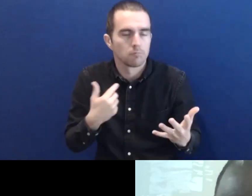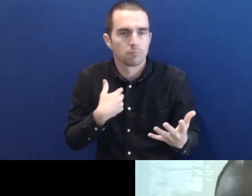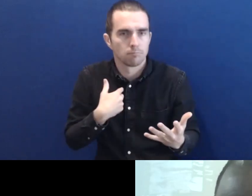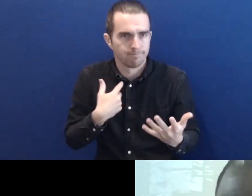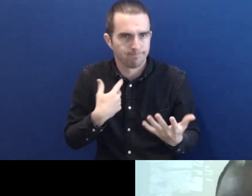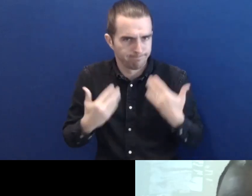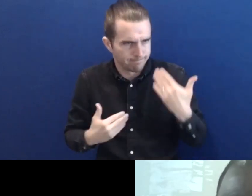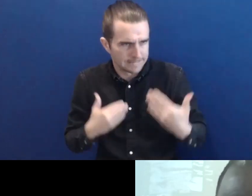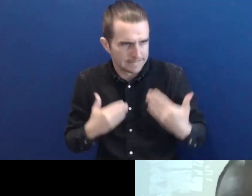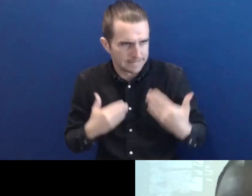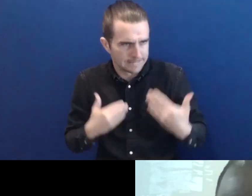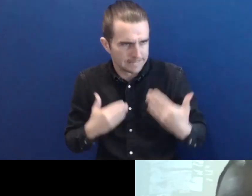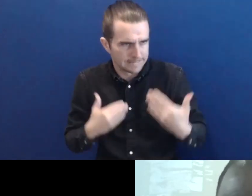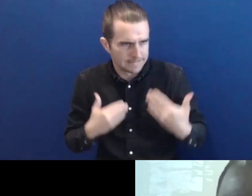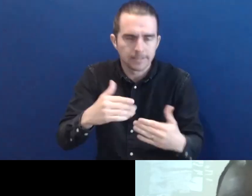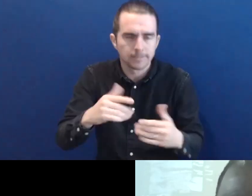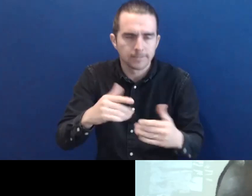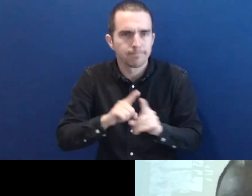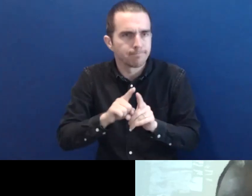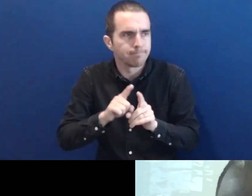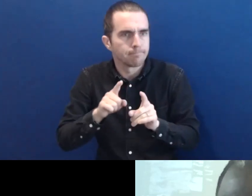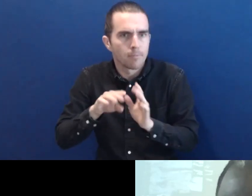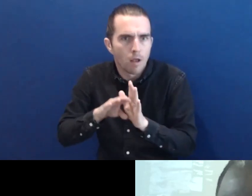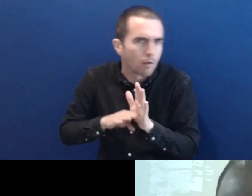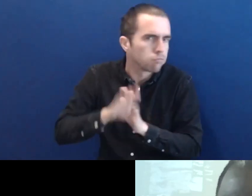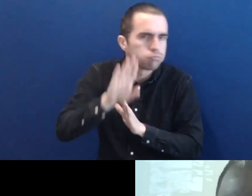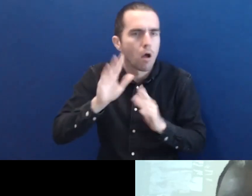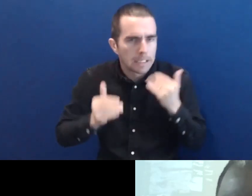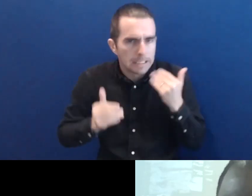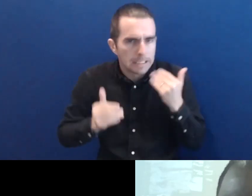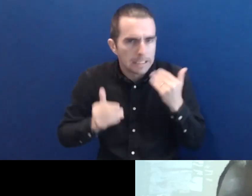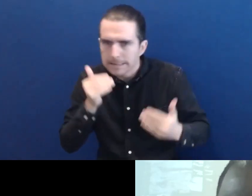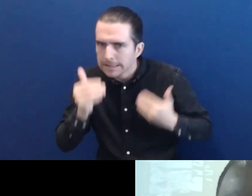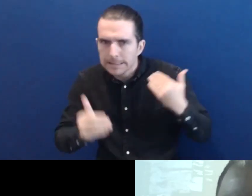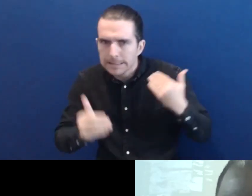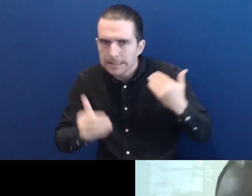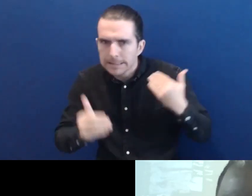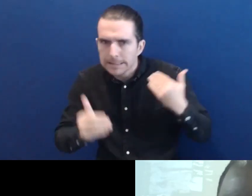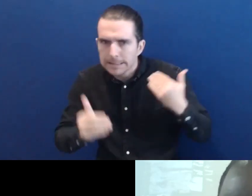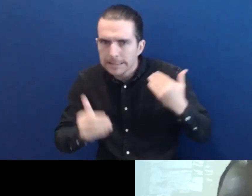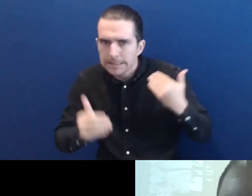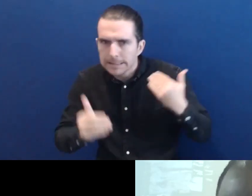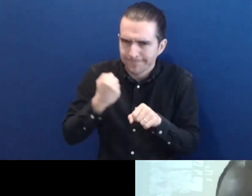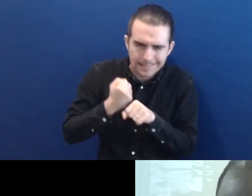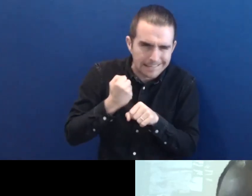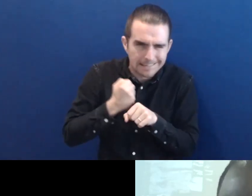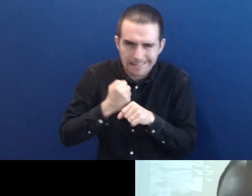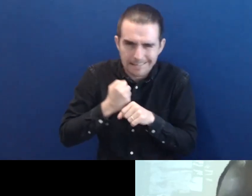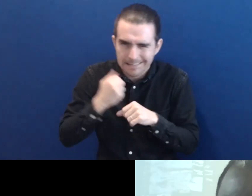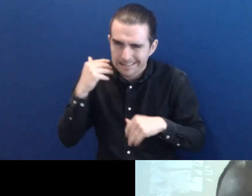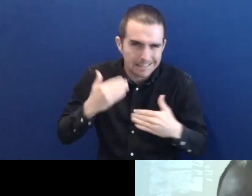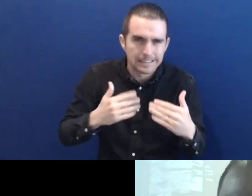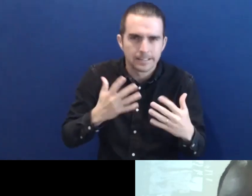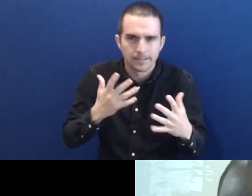and we are working hard to influence or to empower